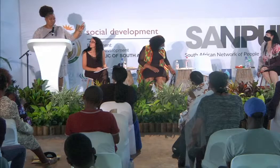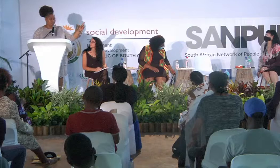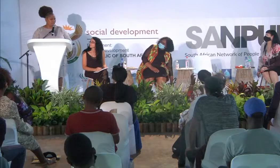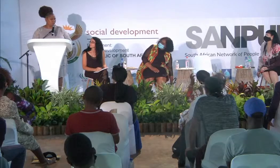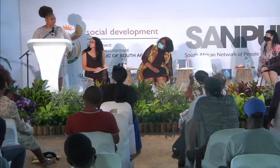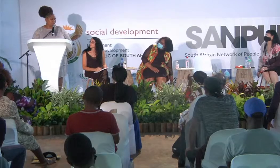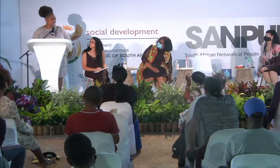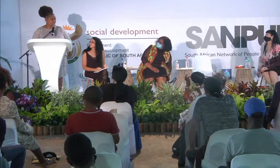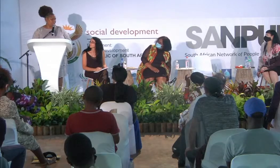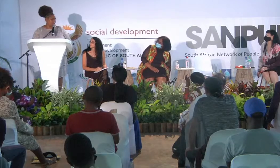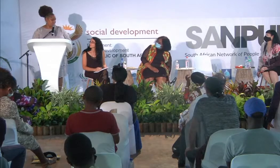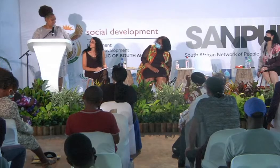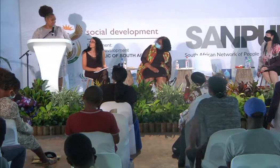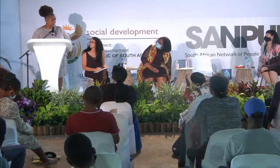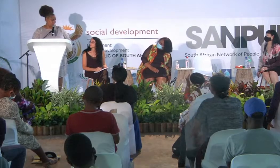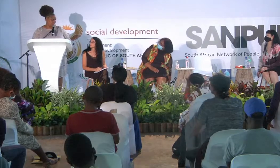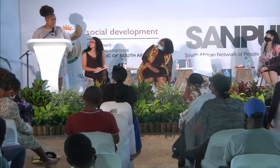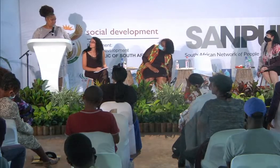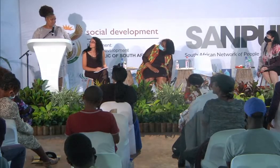And now we are here.